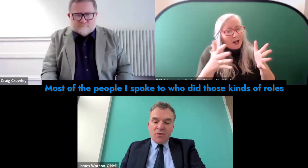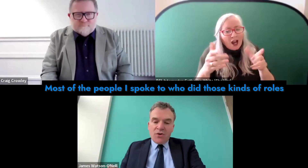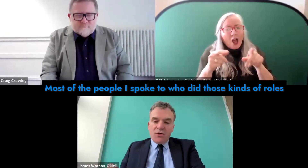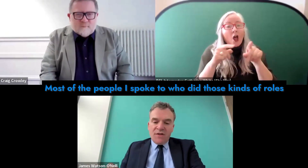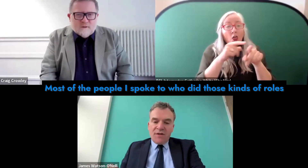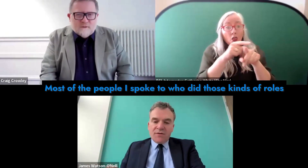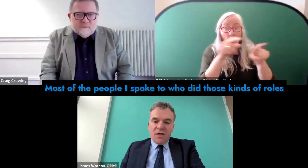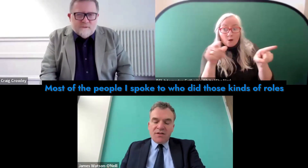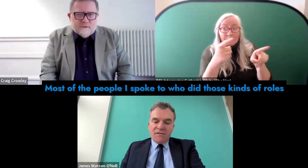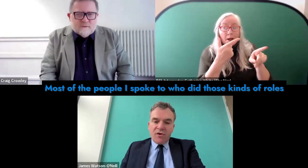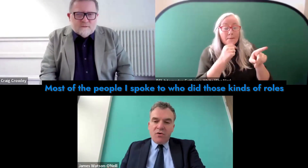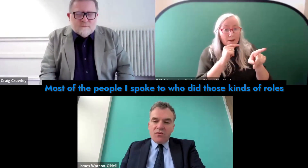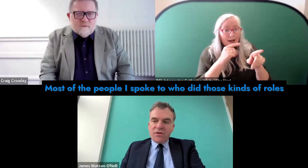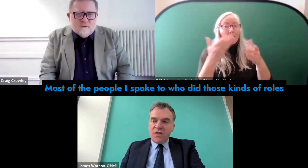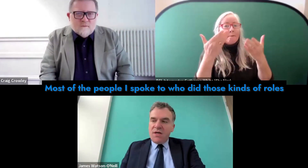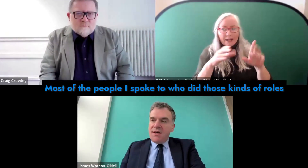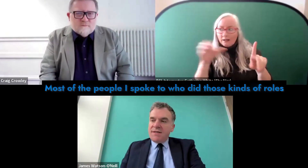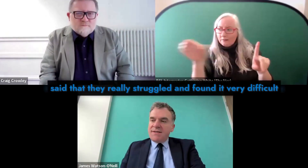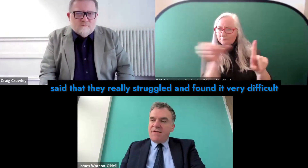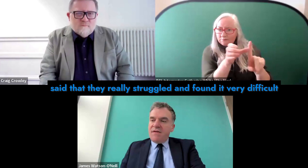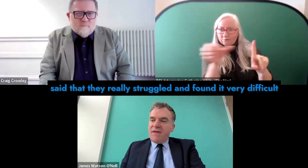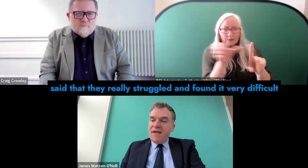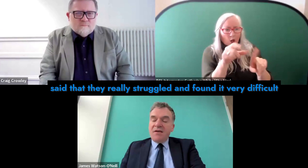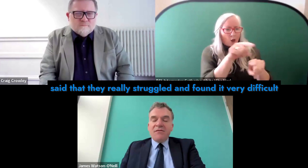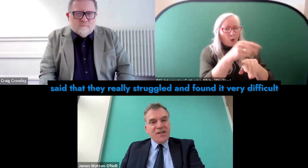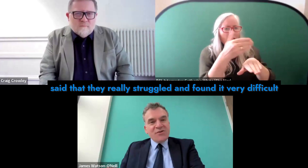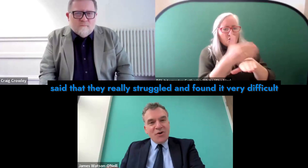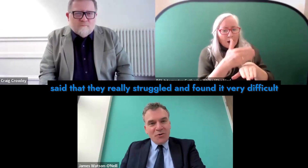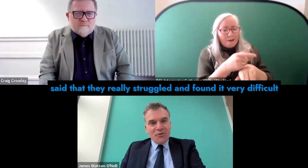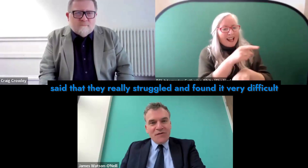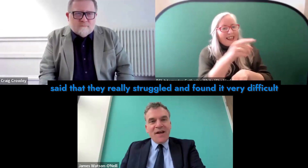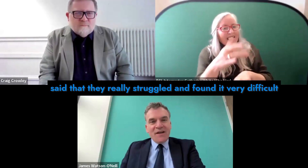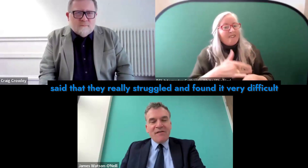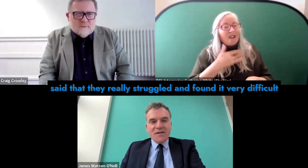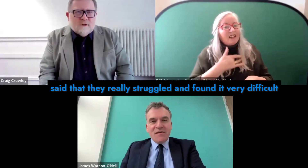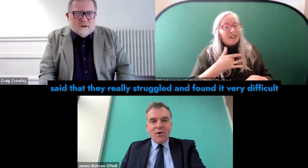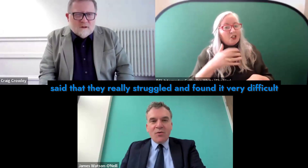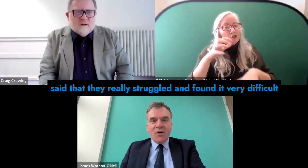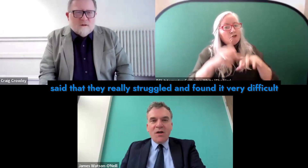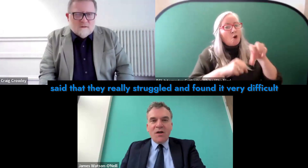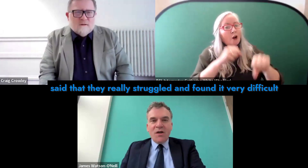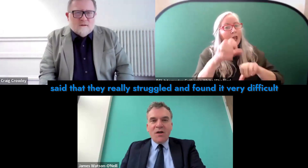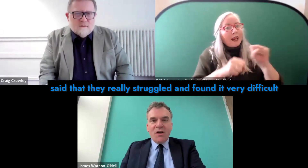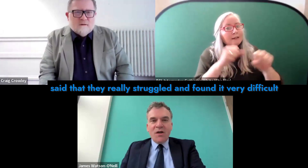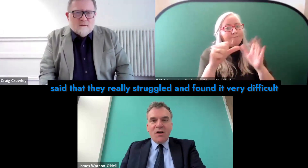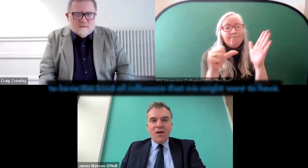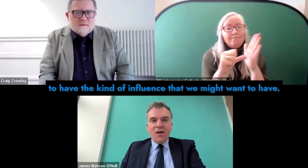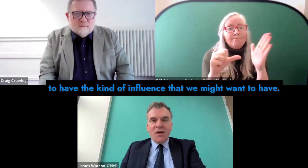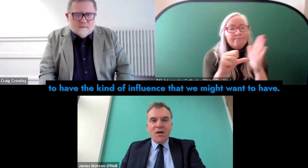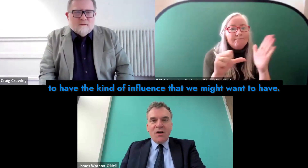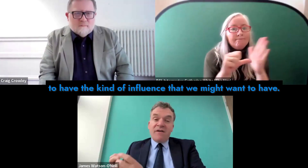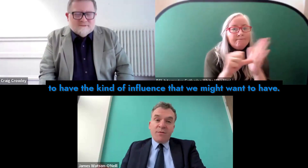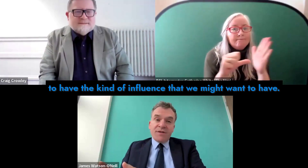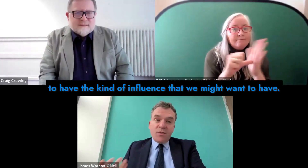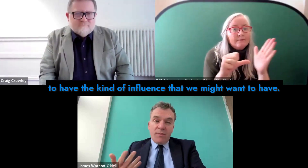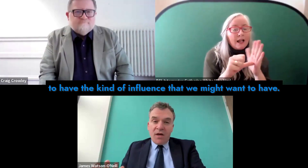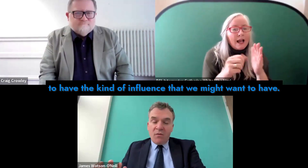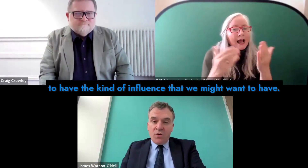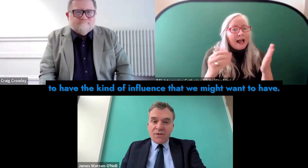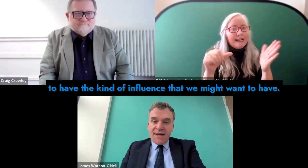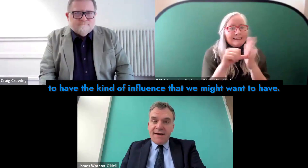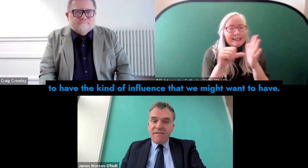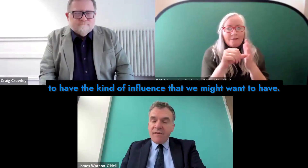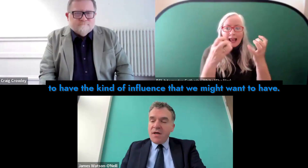of the people I spoke to who did those kinds of roles said that they really struggled and found it very difficult to have the